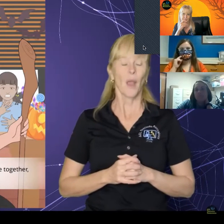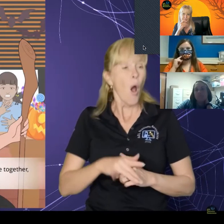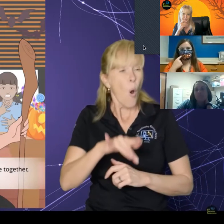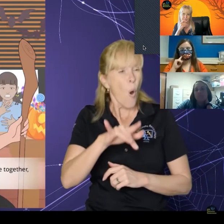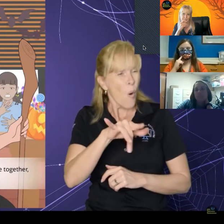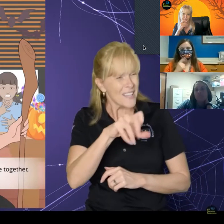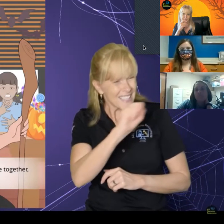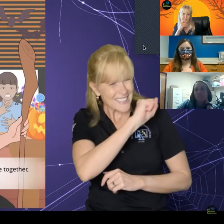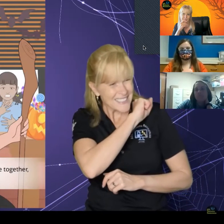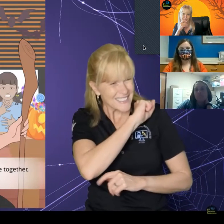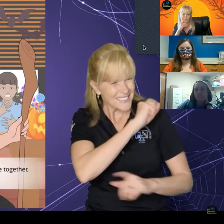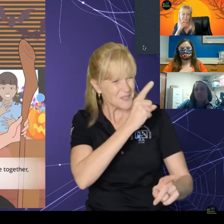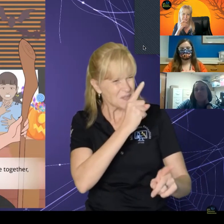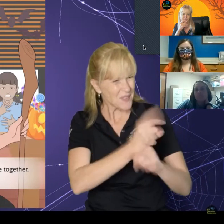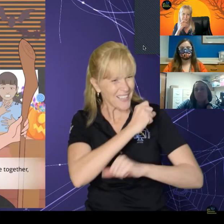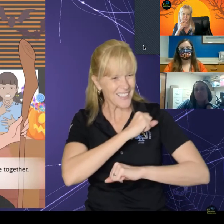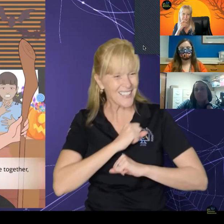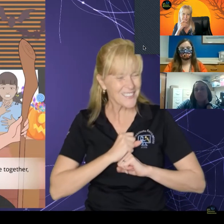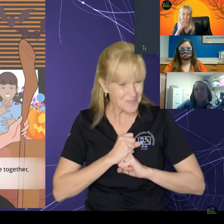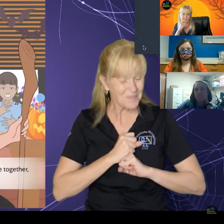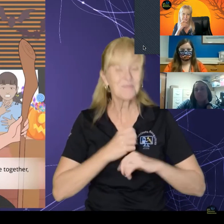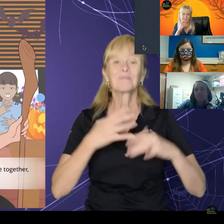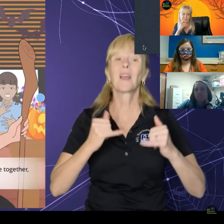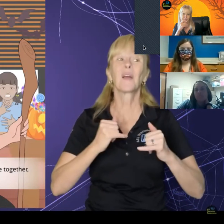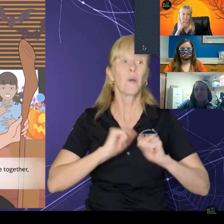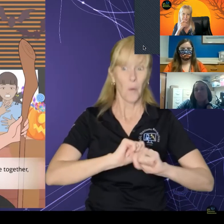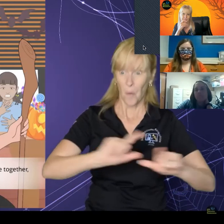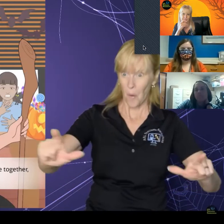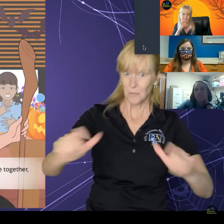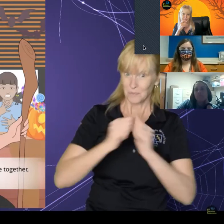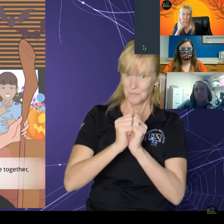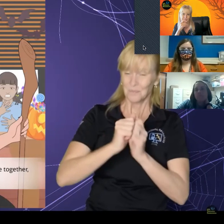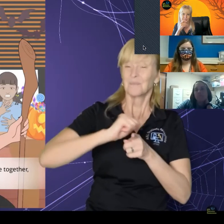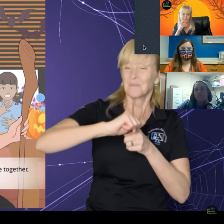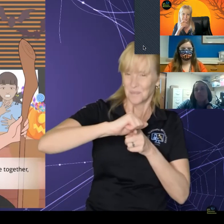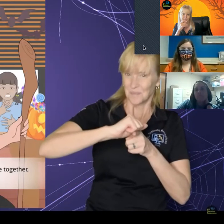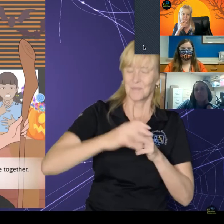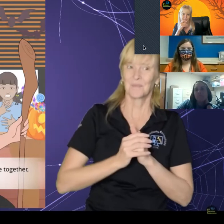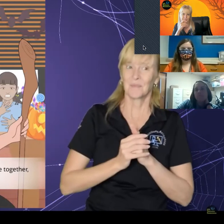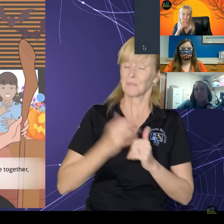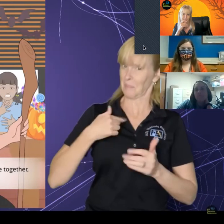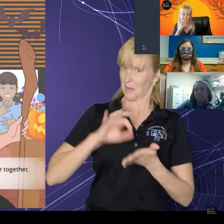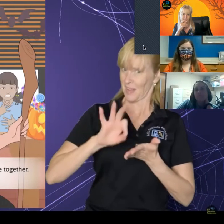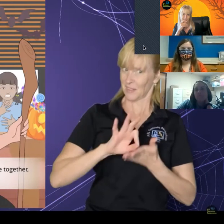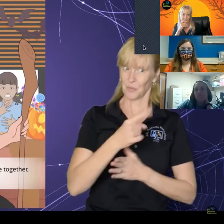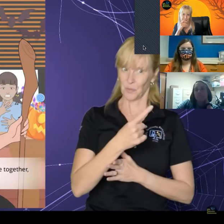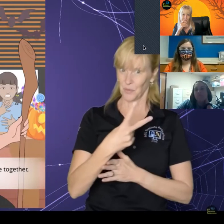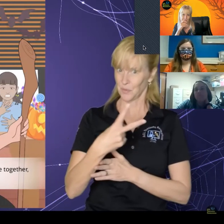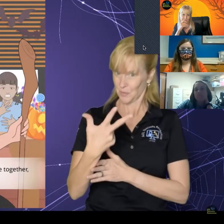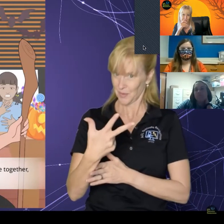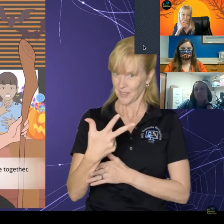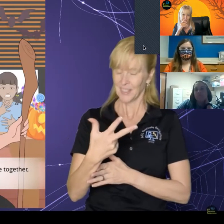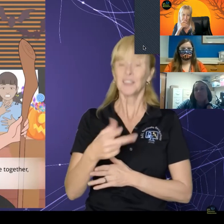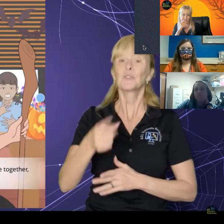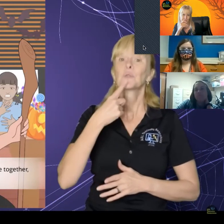Yes, that's right, said Miss Witch. Now let's all practice together. On the count